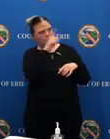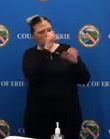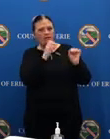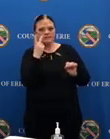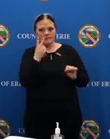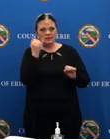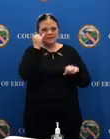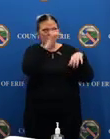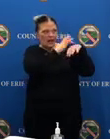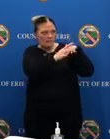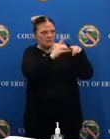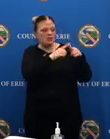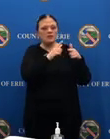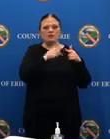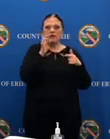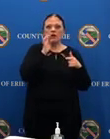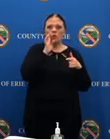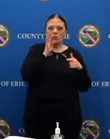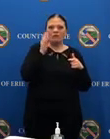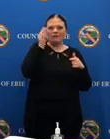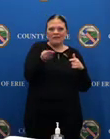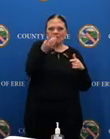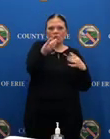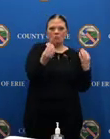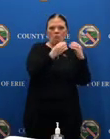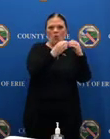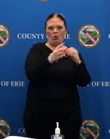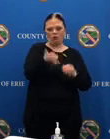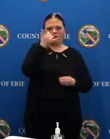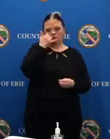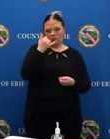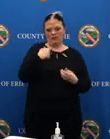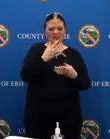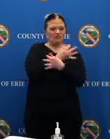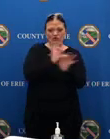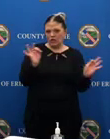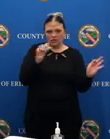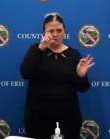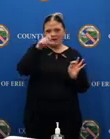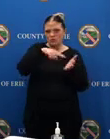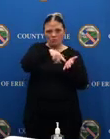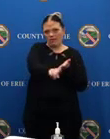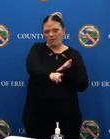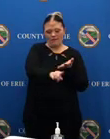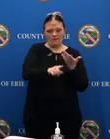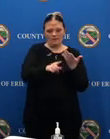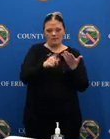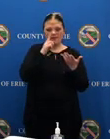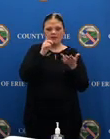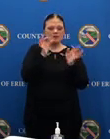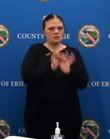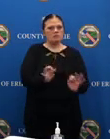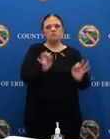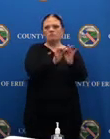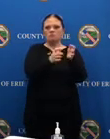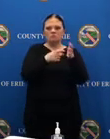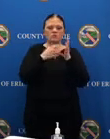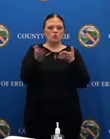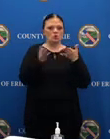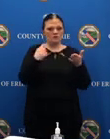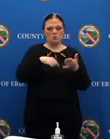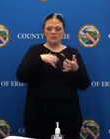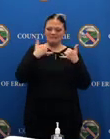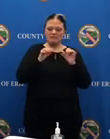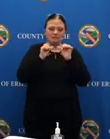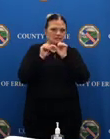give us a call and we can supply you with more Narcan. So again, this is free of cost. an essential service of the county that we're still